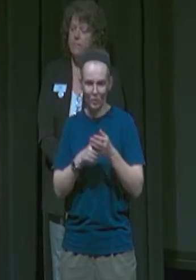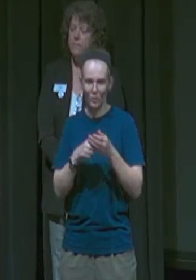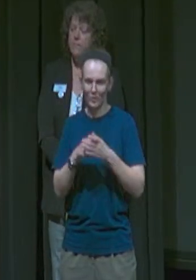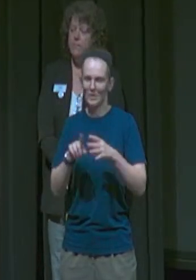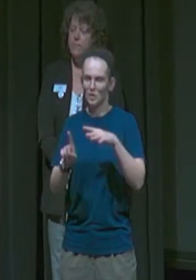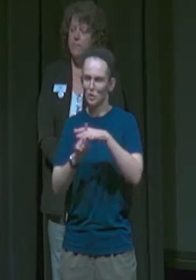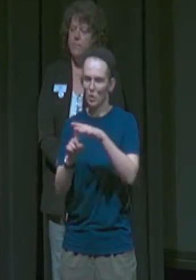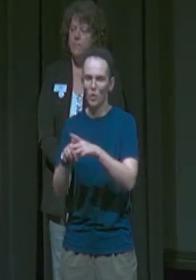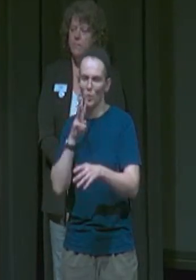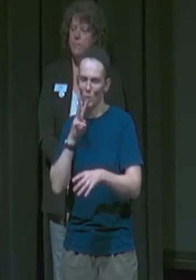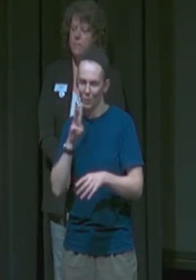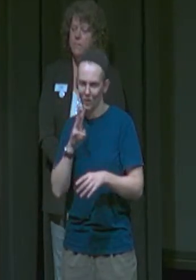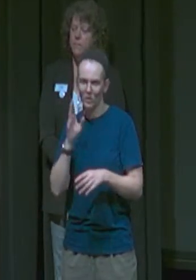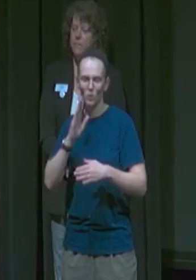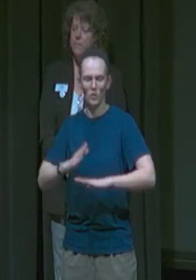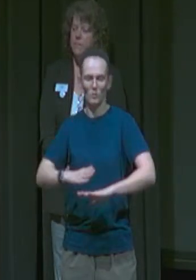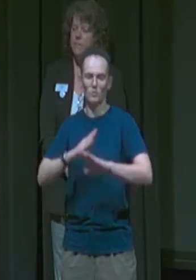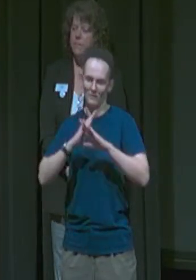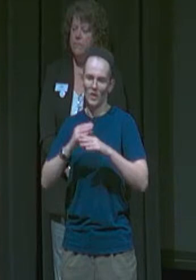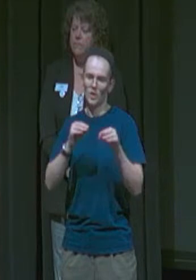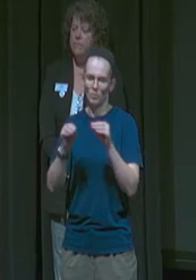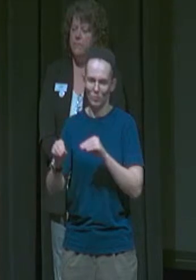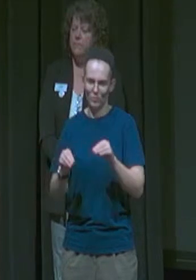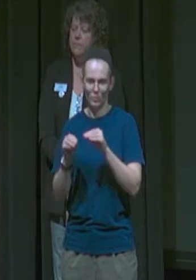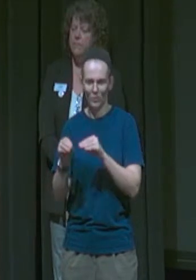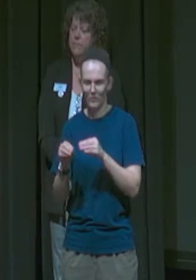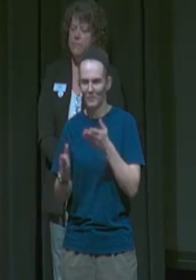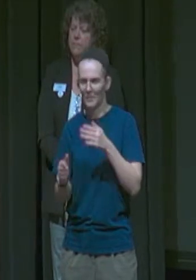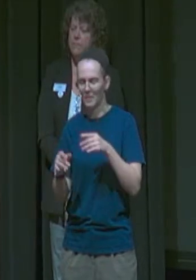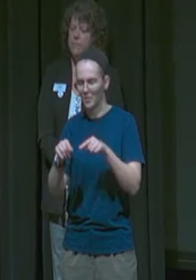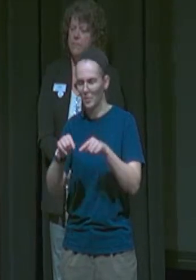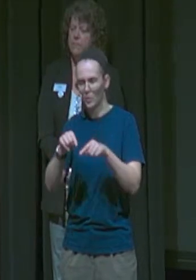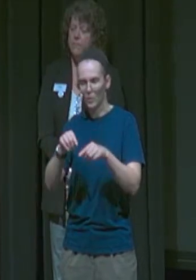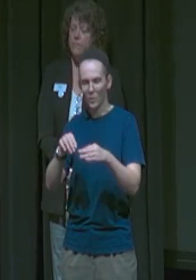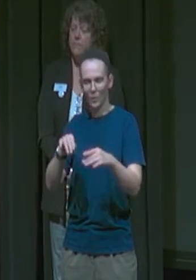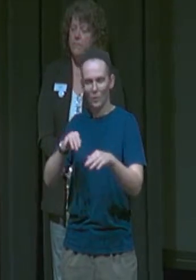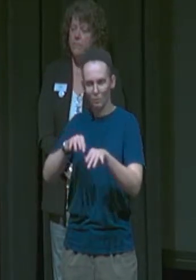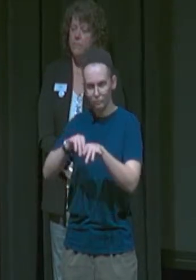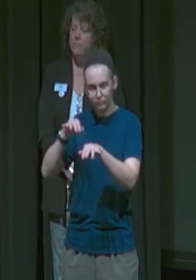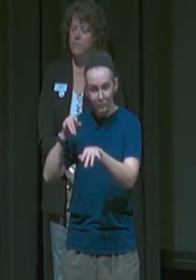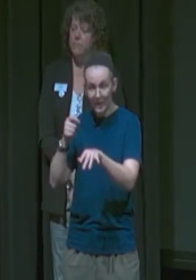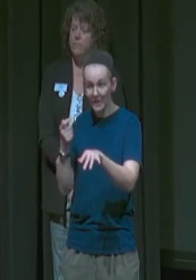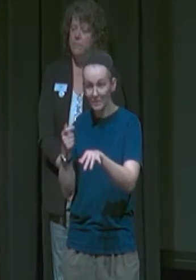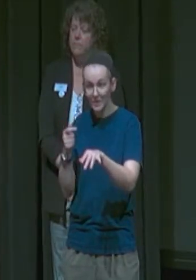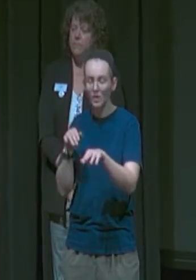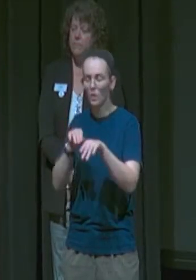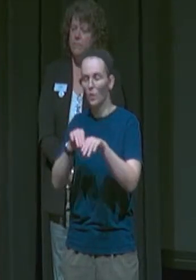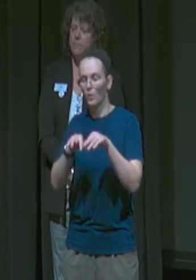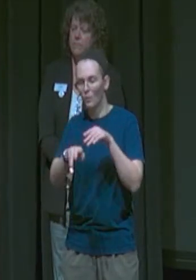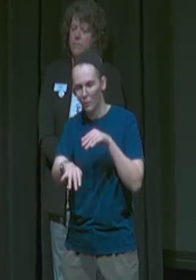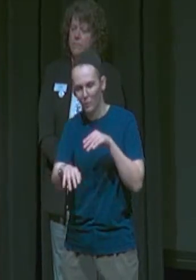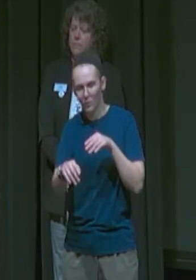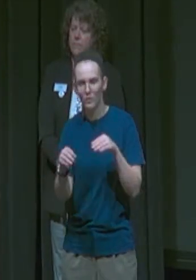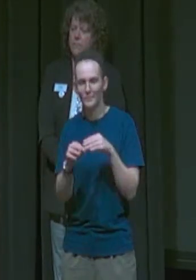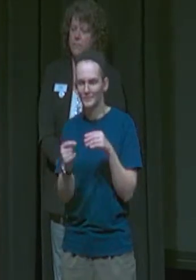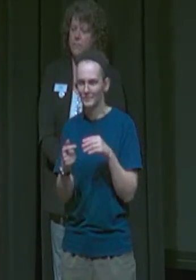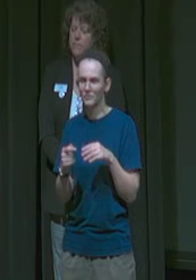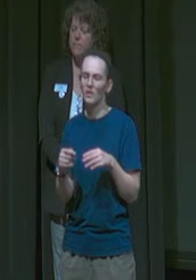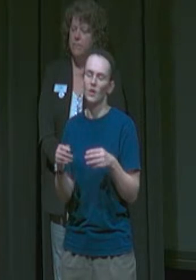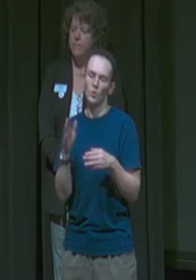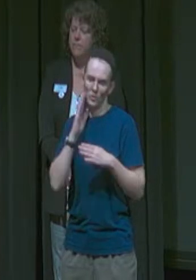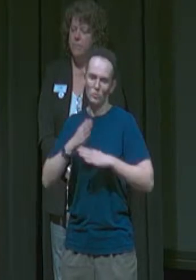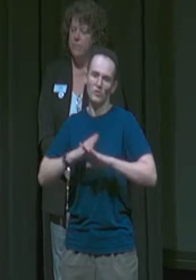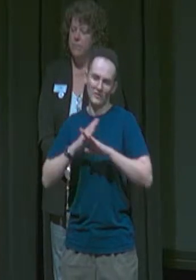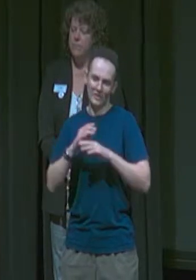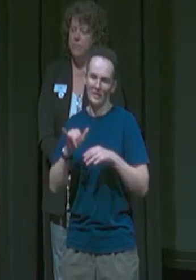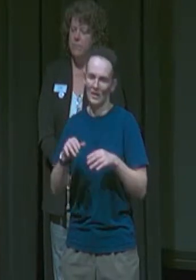water column, to prevent it from moving potentially upstream a little, upstream beyond where they're dredging